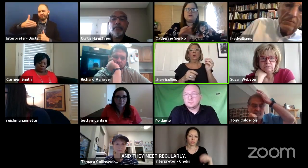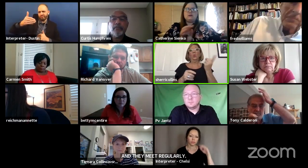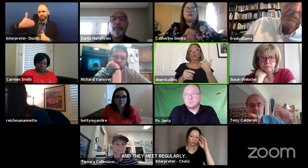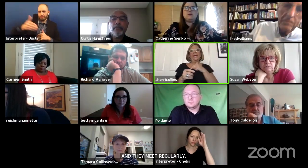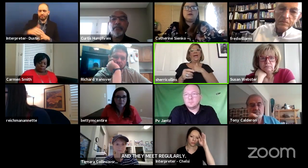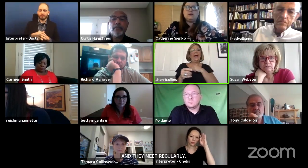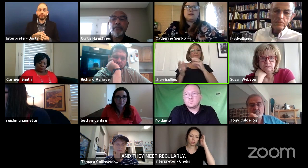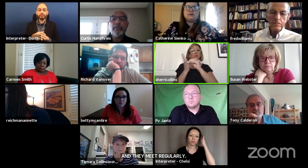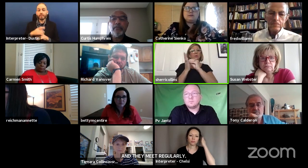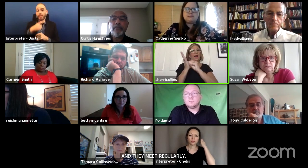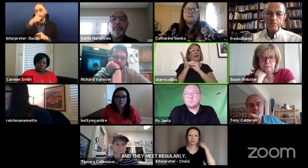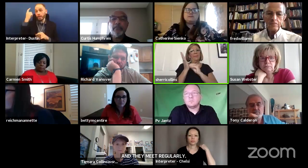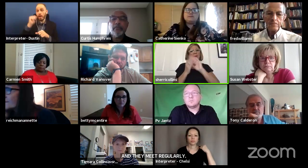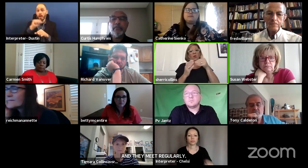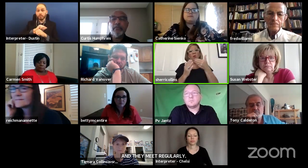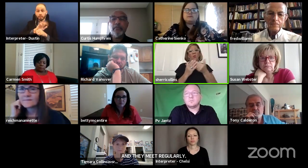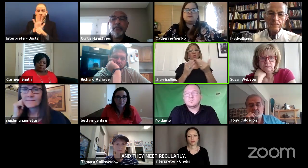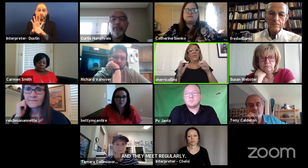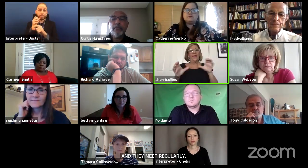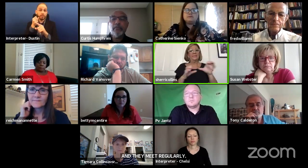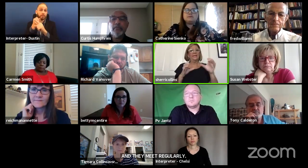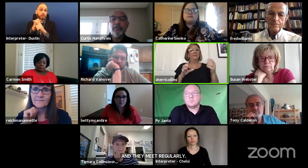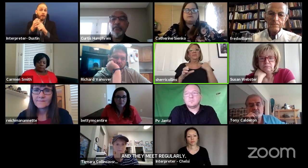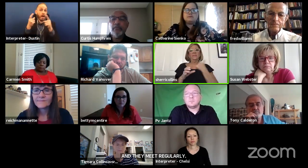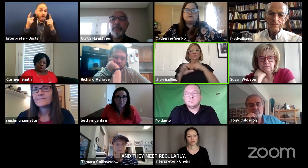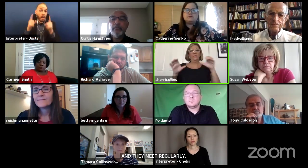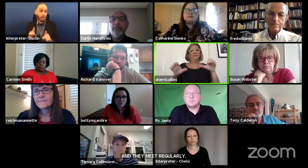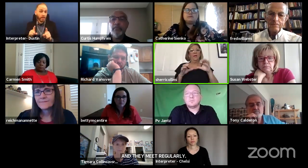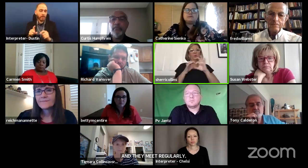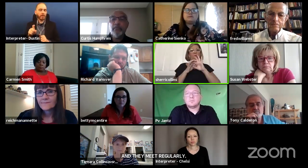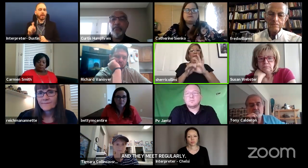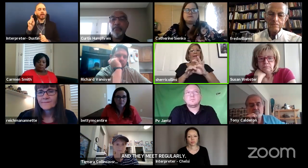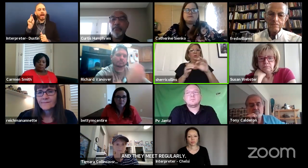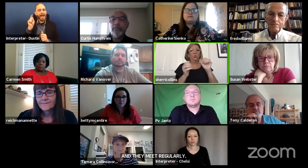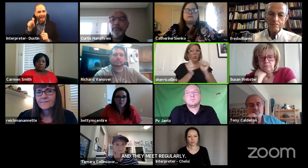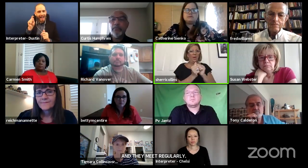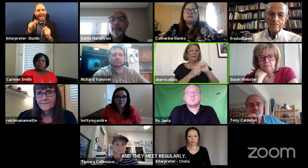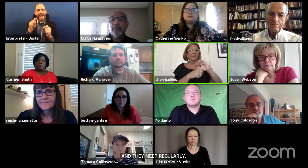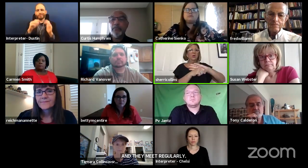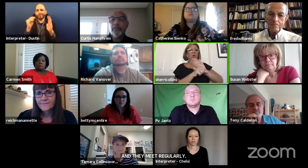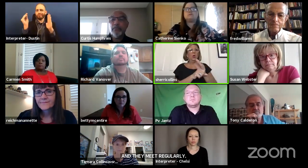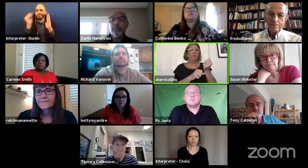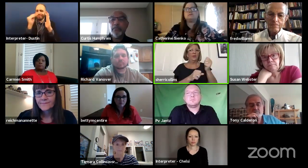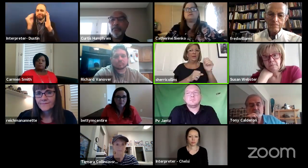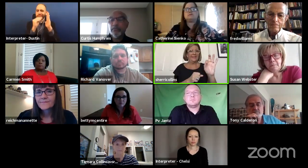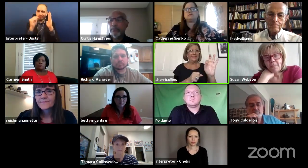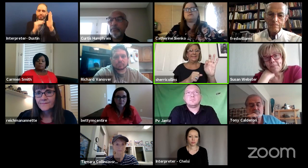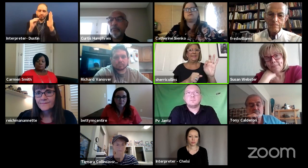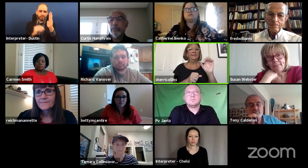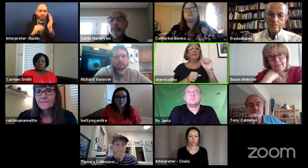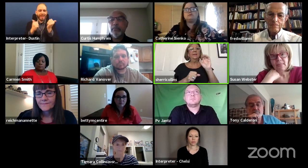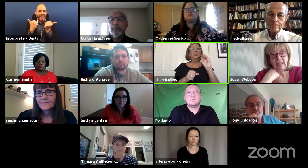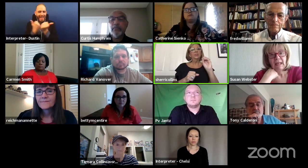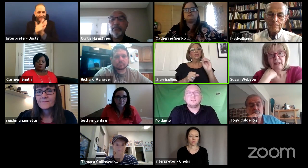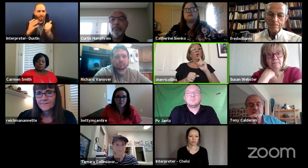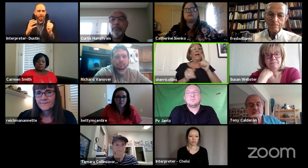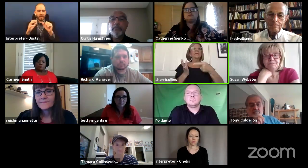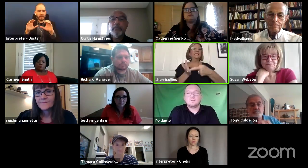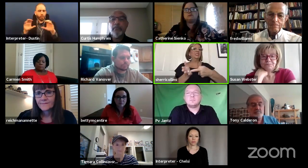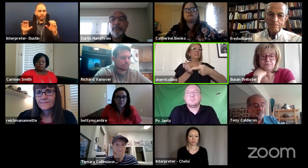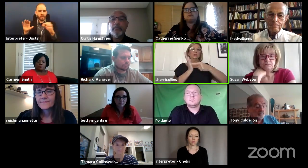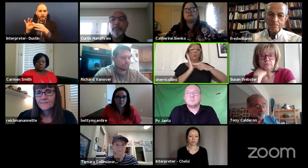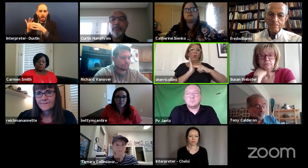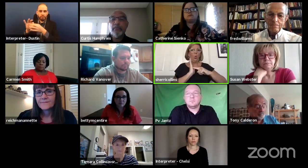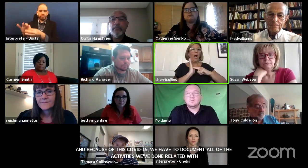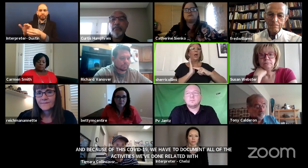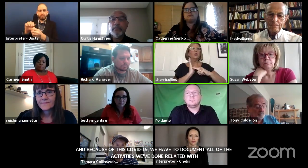COVID-19, we have to document all of the activities that we've done related with COVID-19. So, and